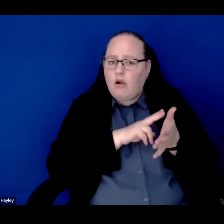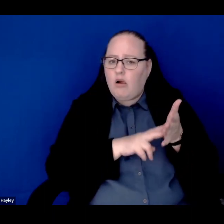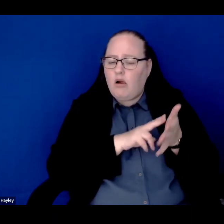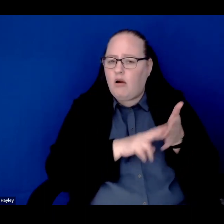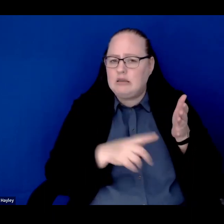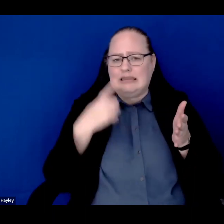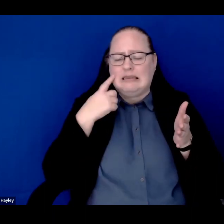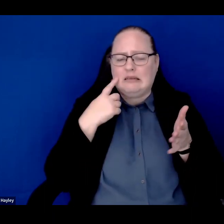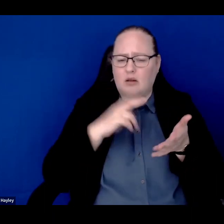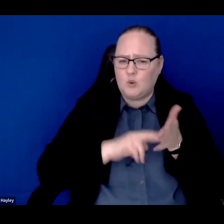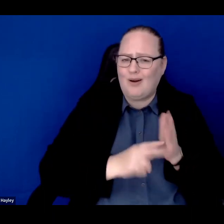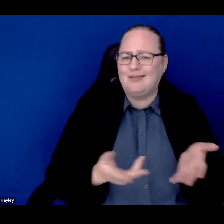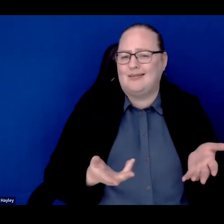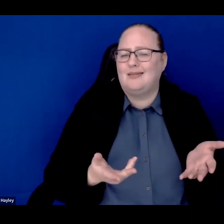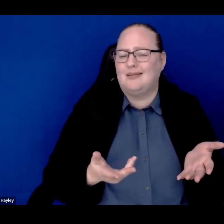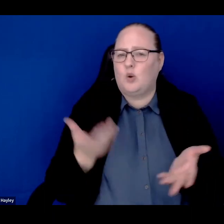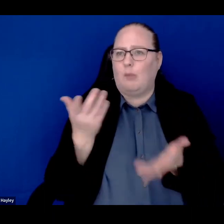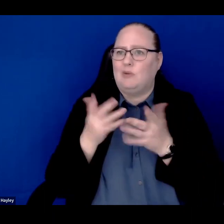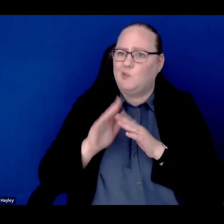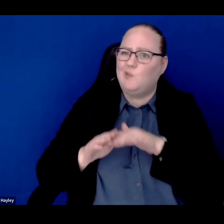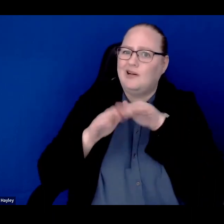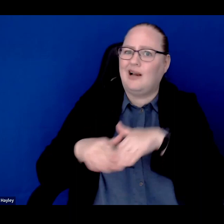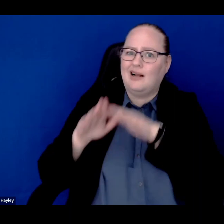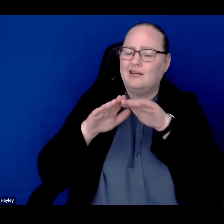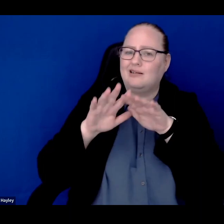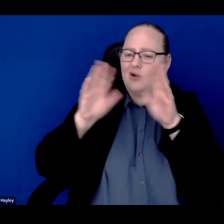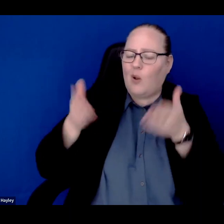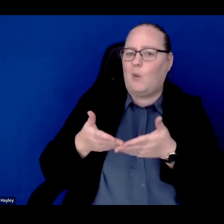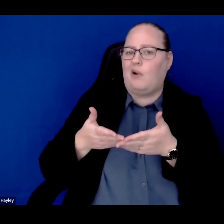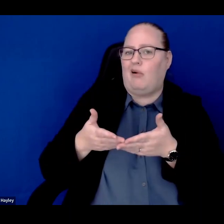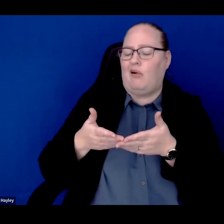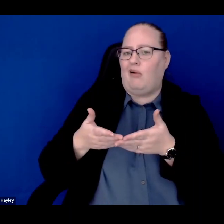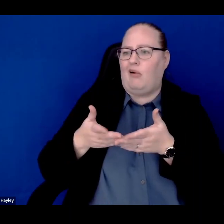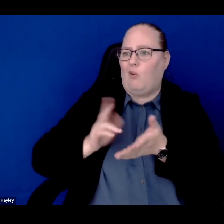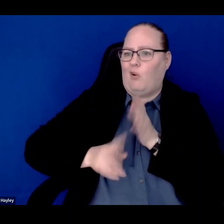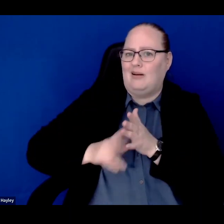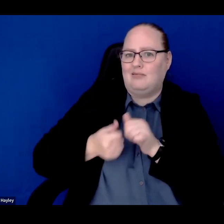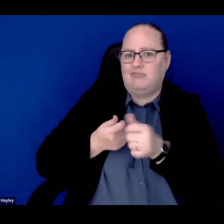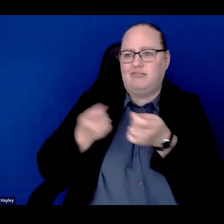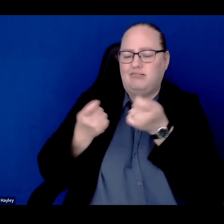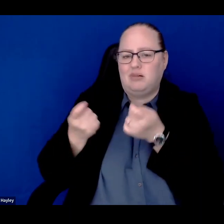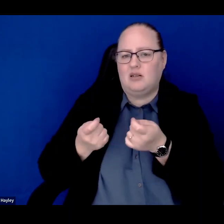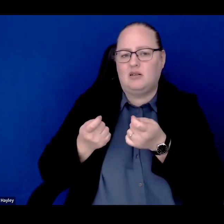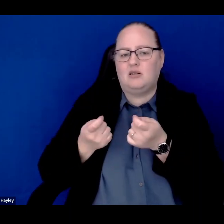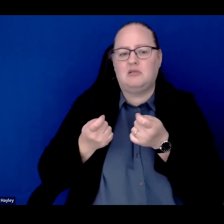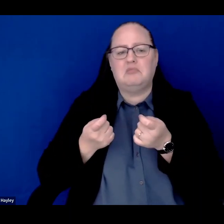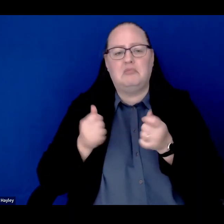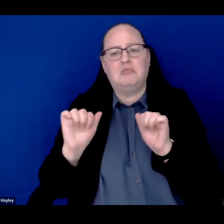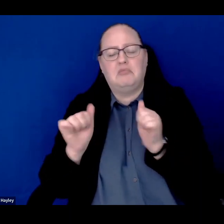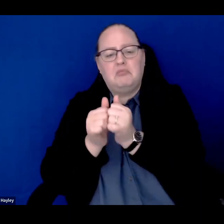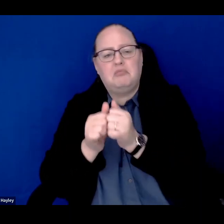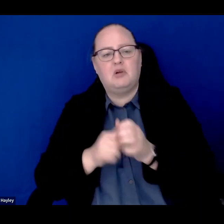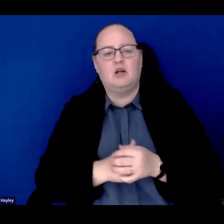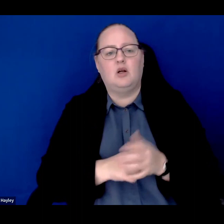I think that yes, if you look at the machinery at the global scale, I certainly agree. So Luis Palicio